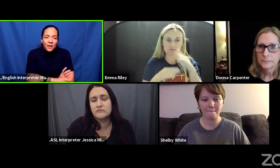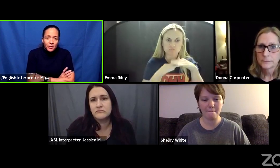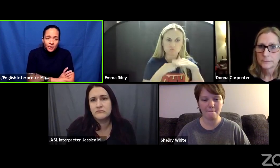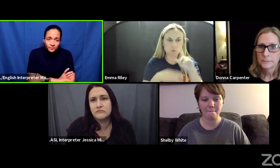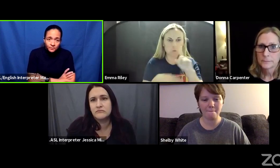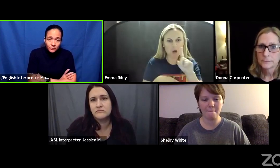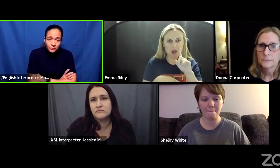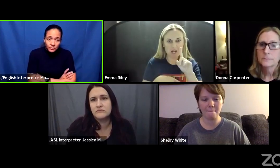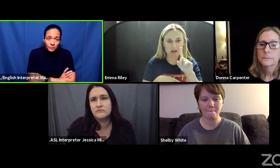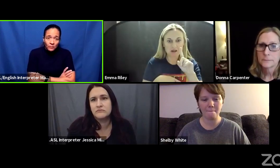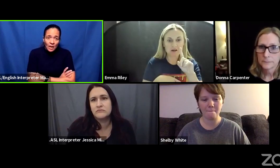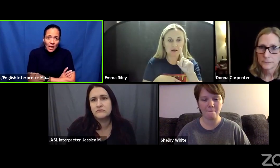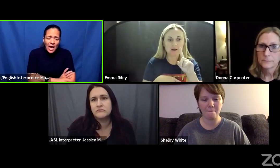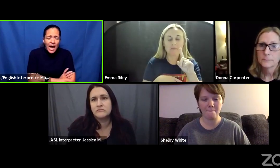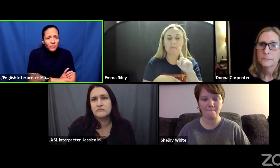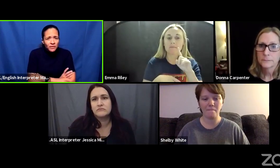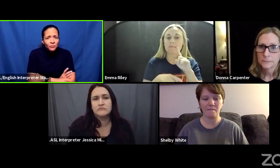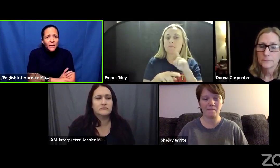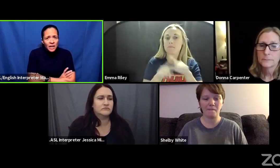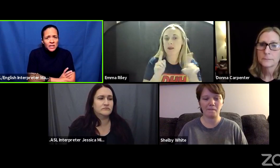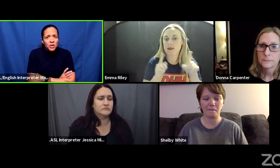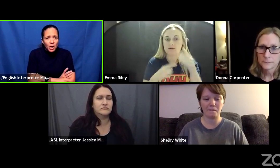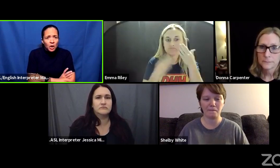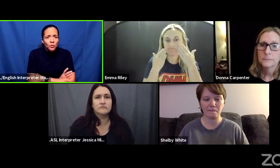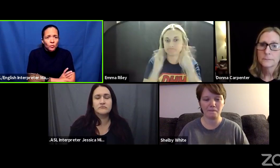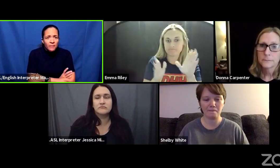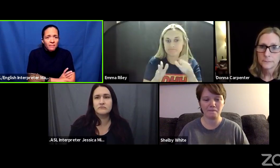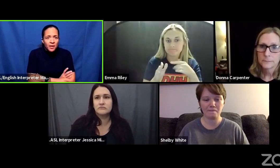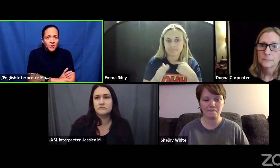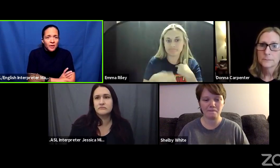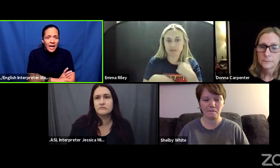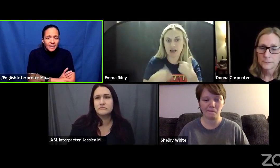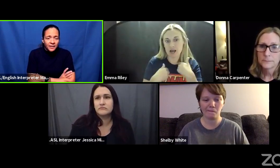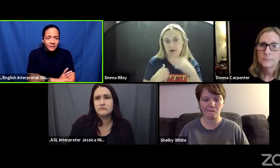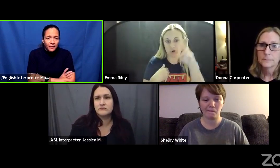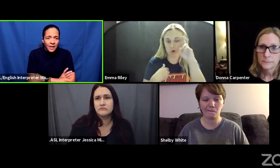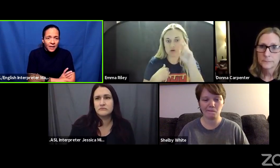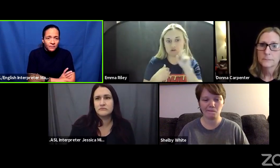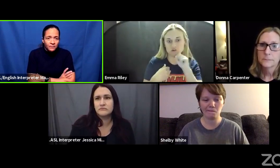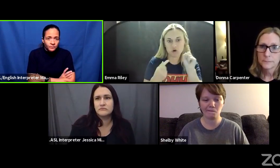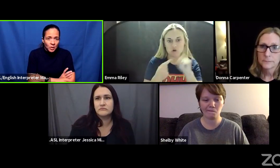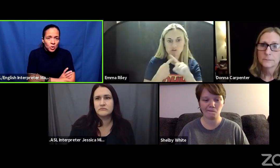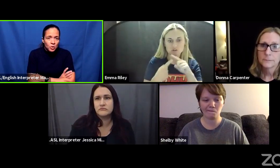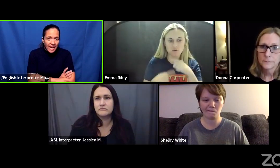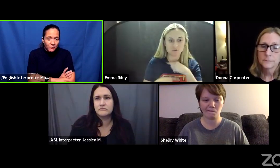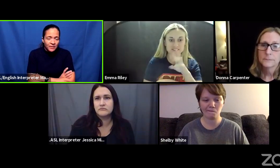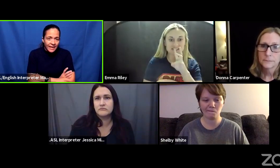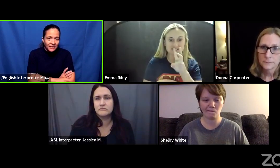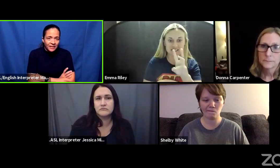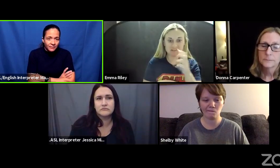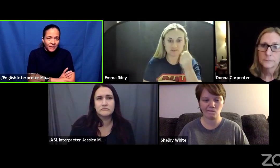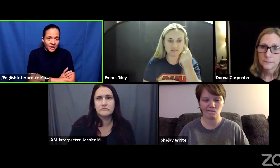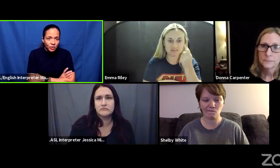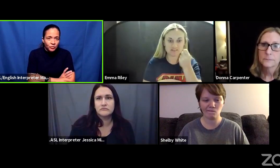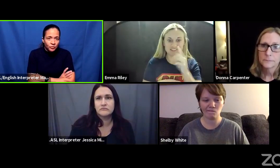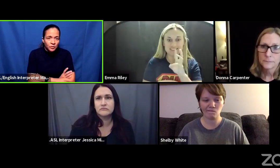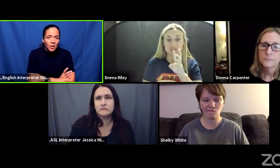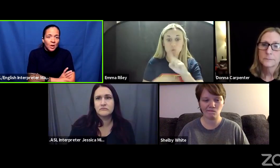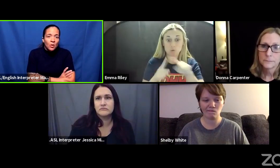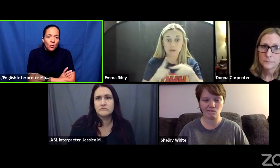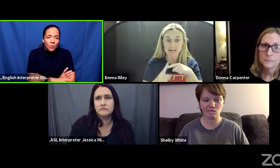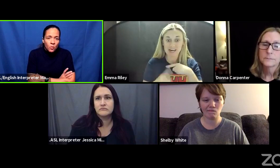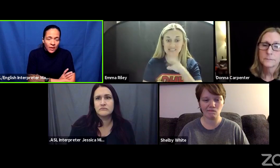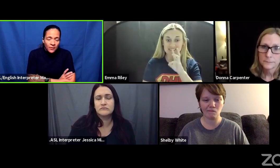My mother, I was around a year old when my mother knew I was having some